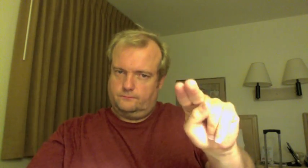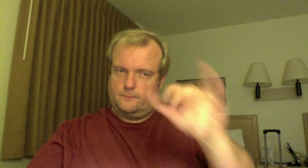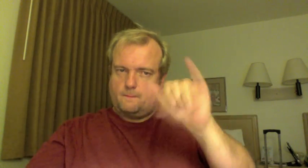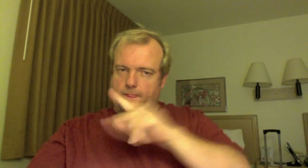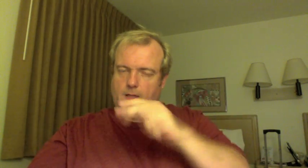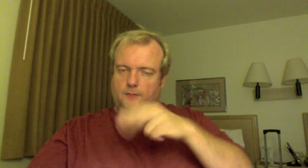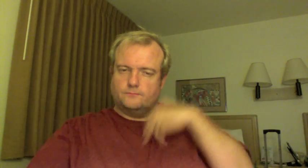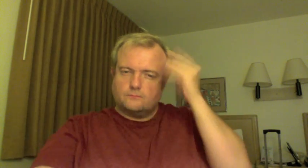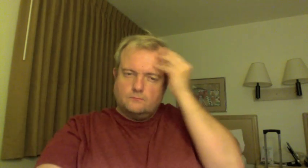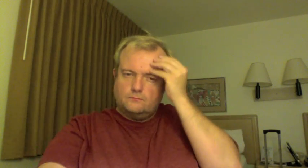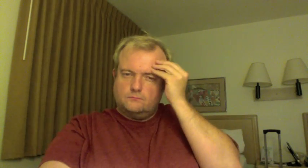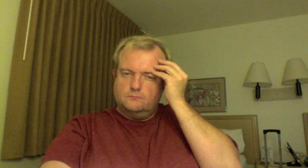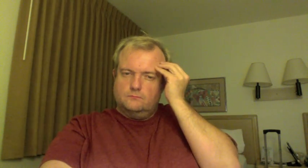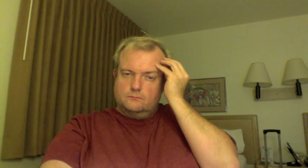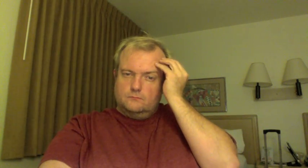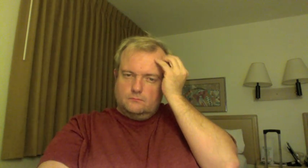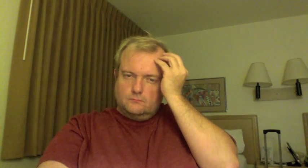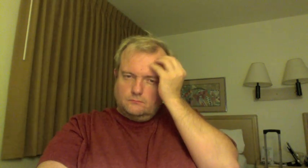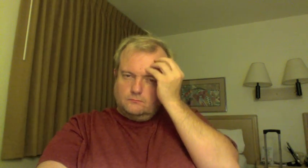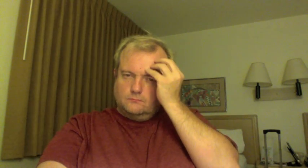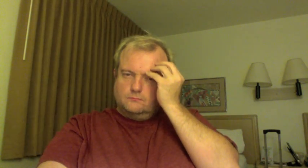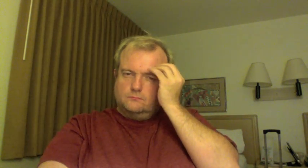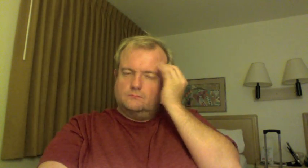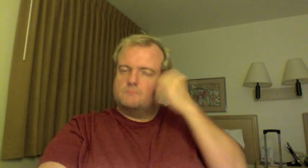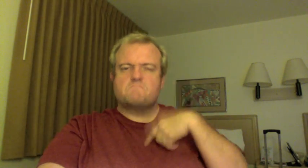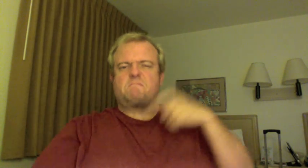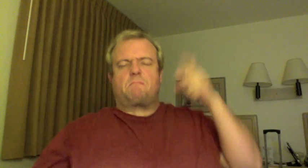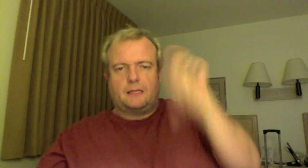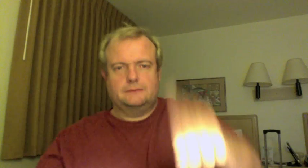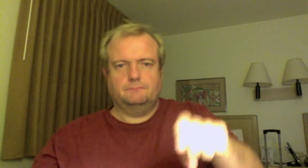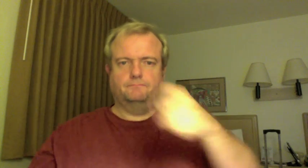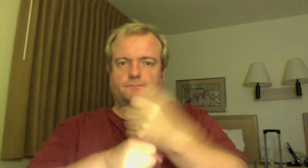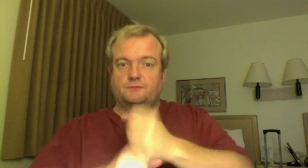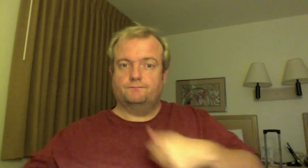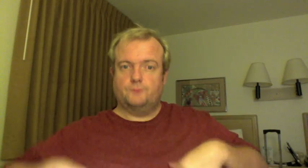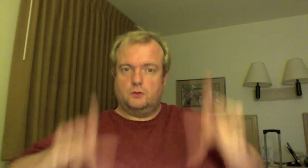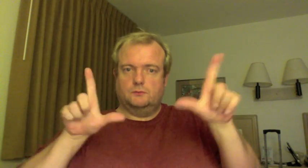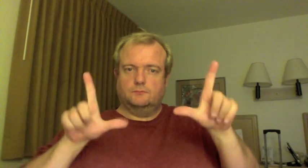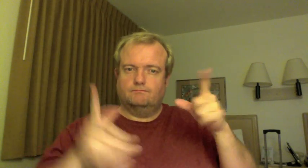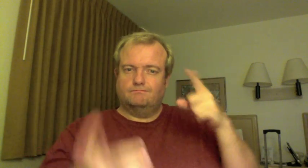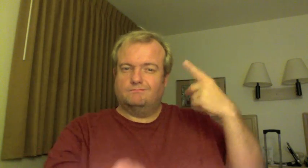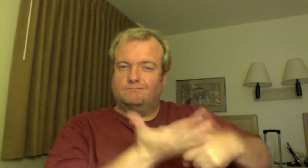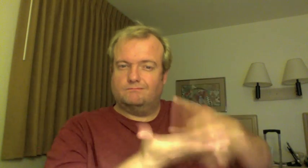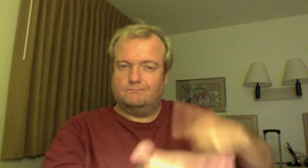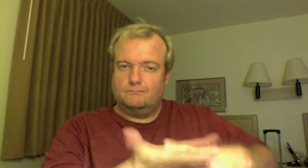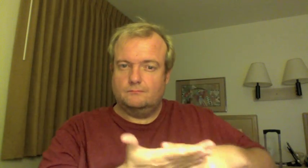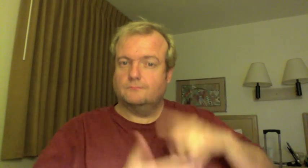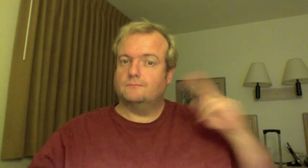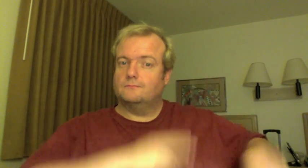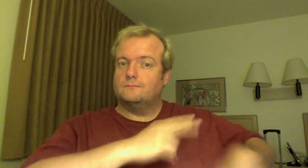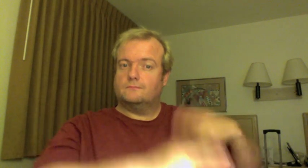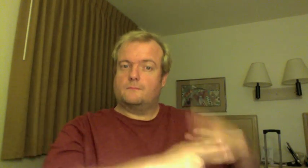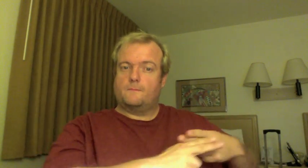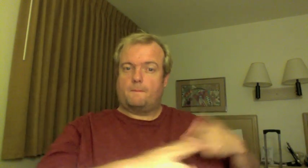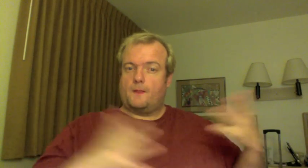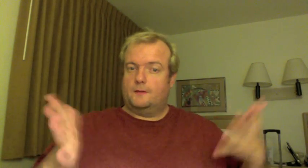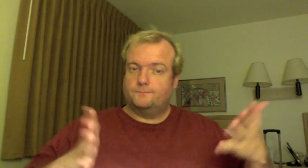the Pleasure-Pedic pillow, I notice I don't toss and turn as much. But I like if you want to put it fresh. Never have a stiff neck. It's a great pillow. Take